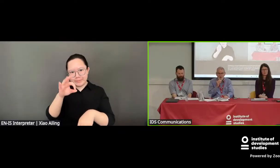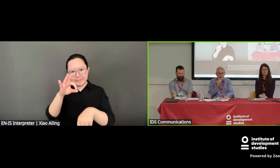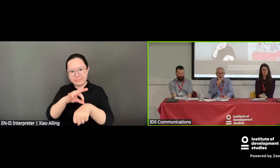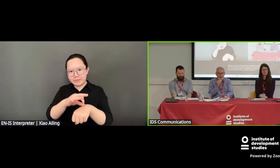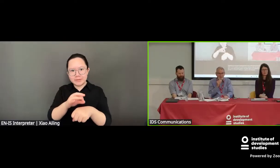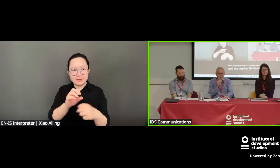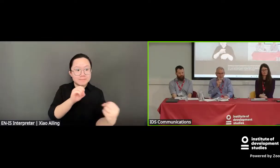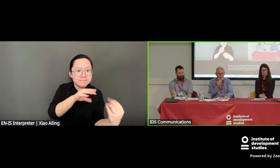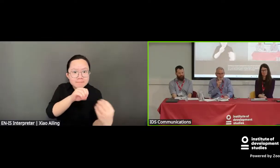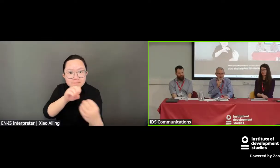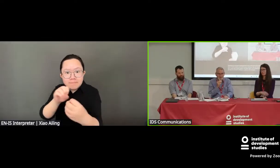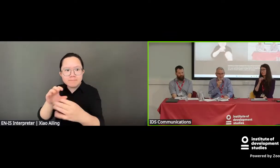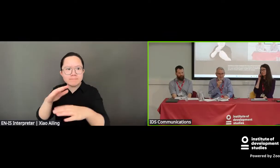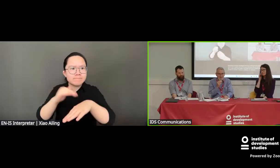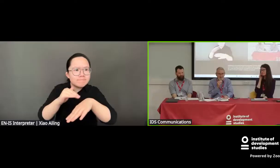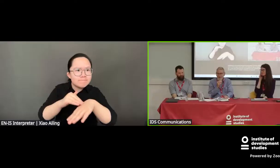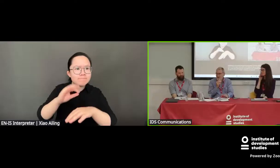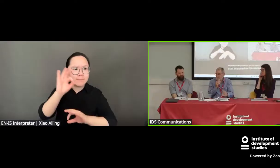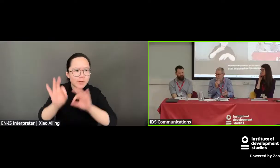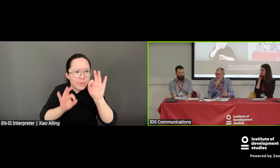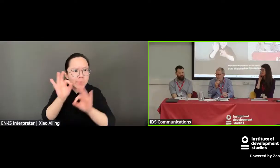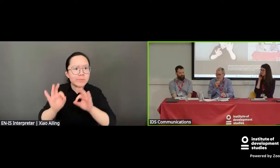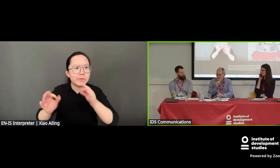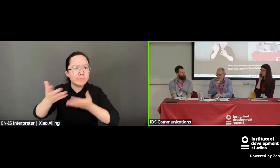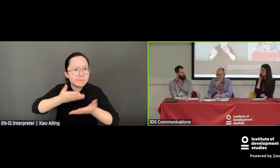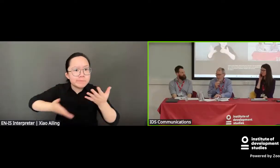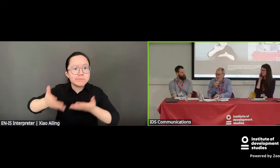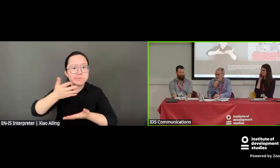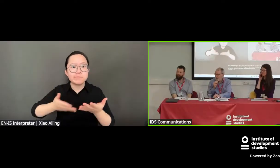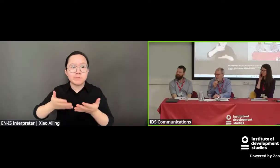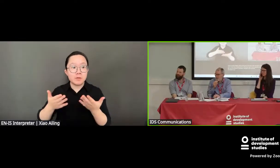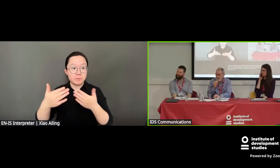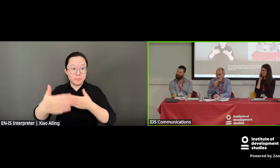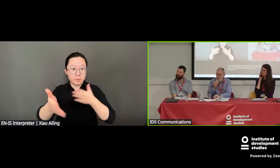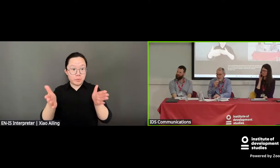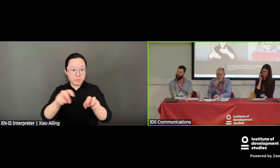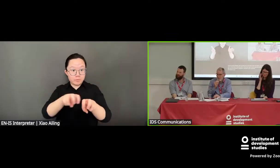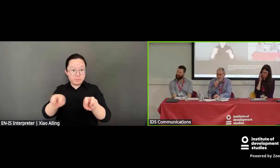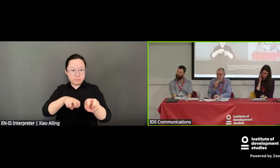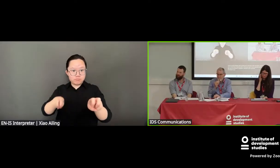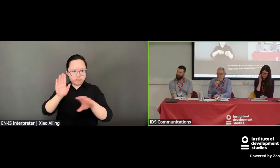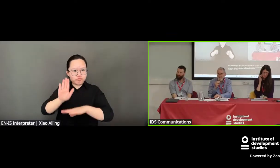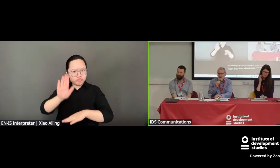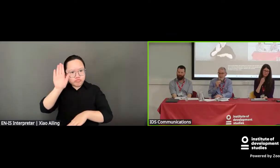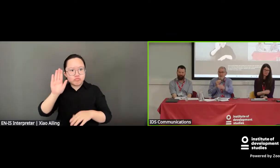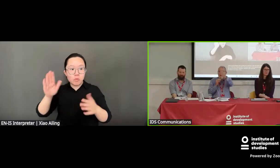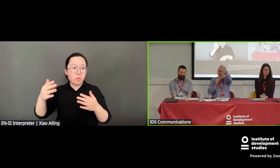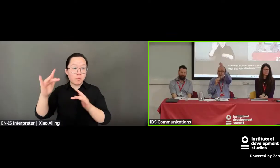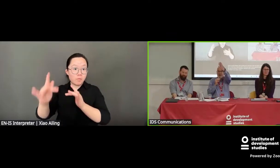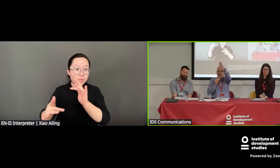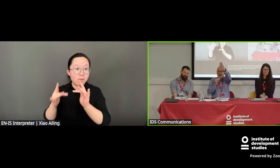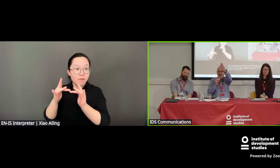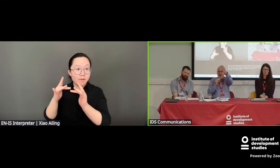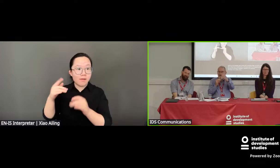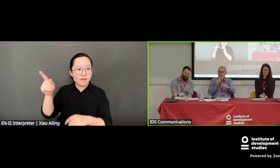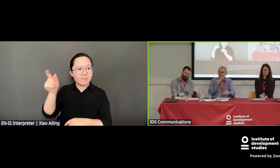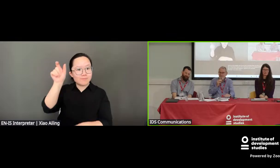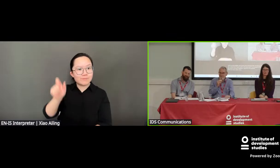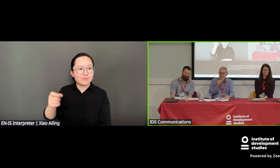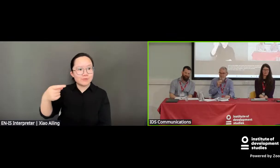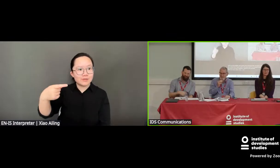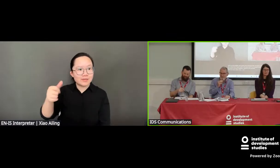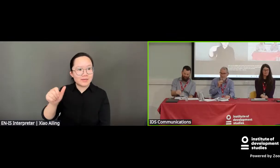those of you online, if you haven't, Gary can share with us questions online as well. Please, my colleague